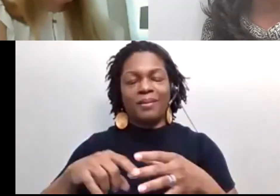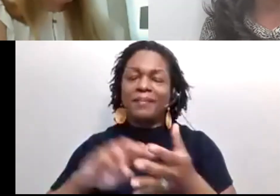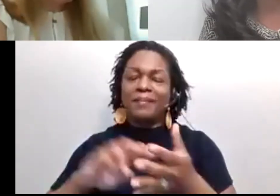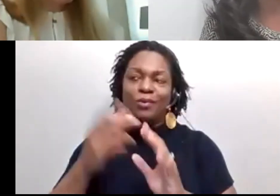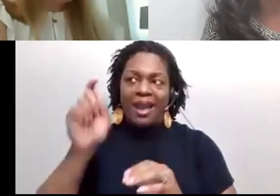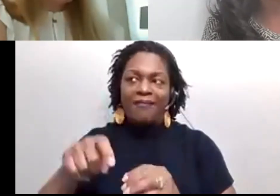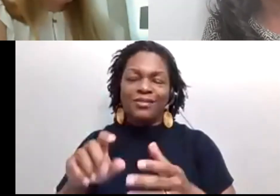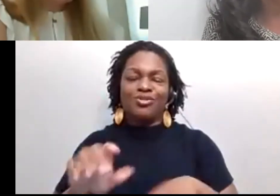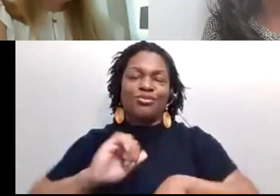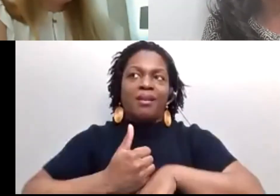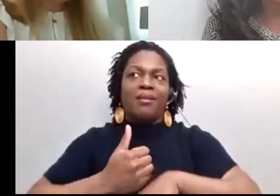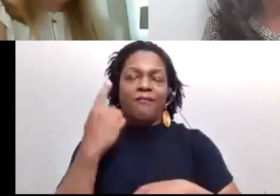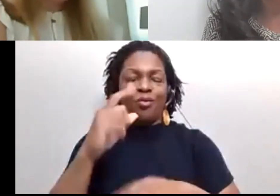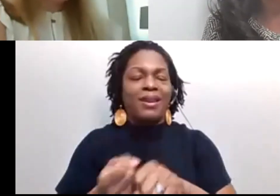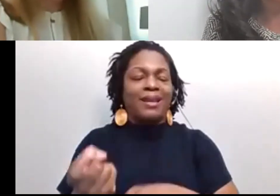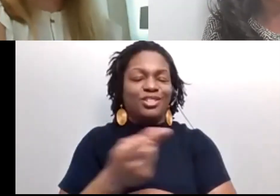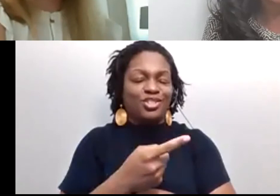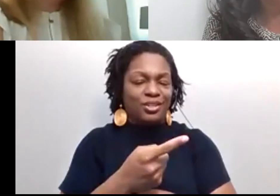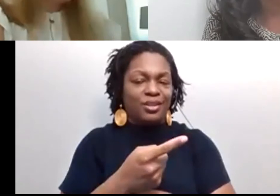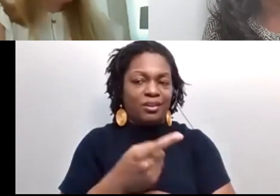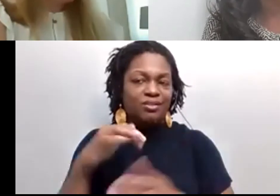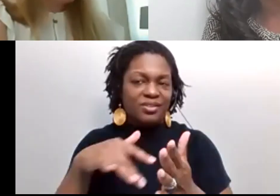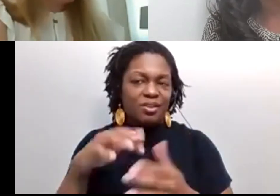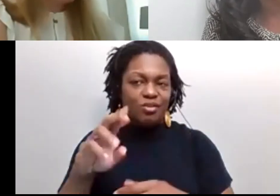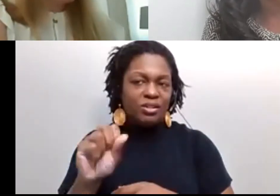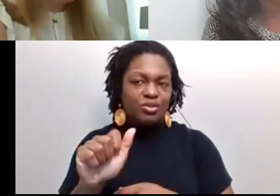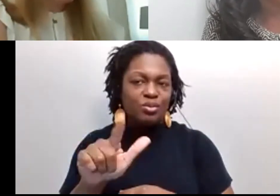later. I'm wondering if there's something we could do now to get that,